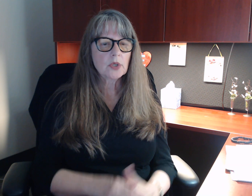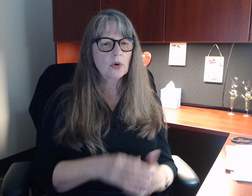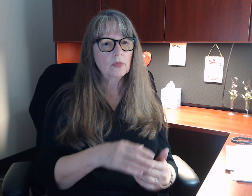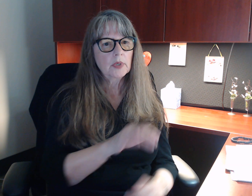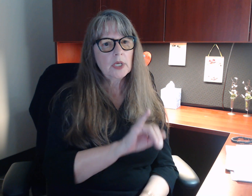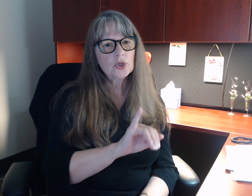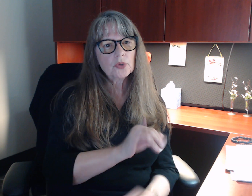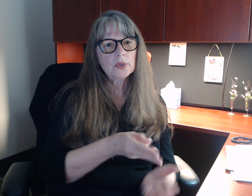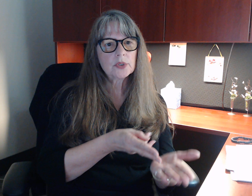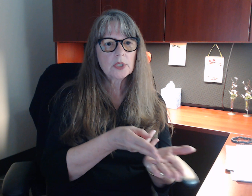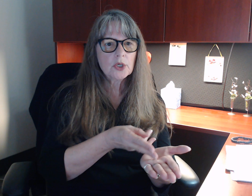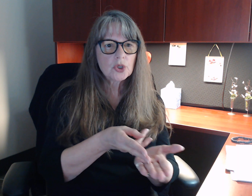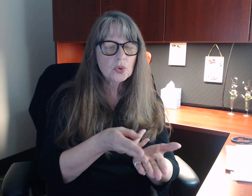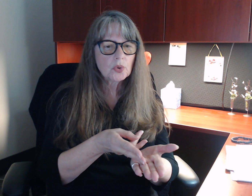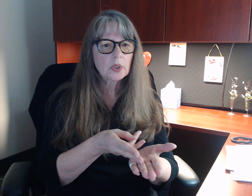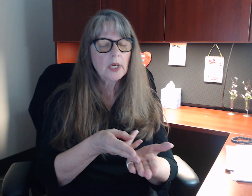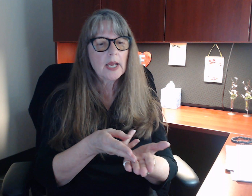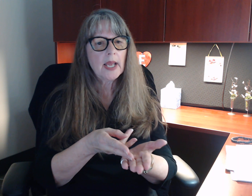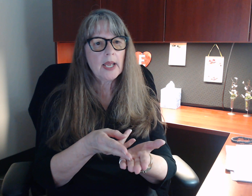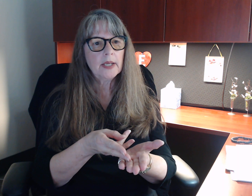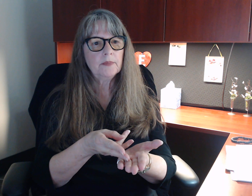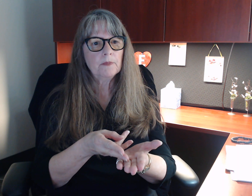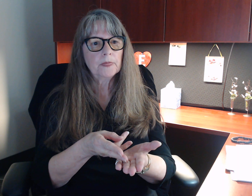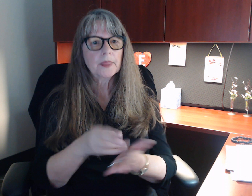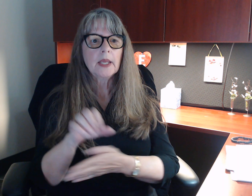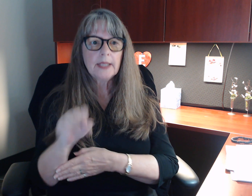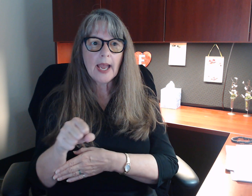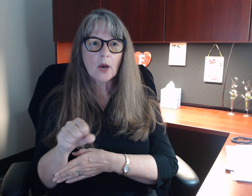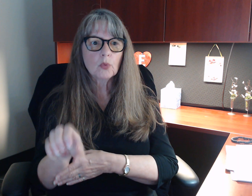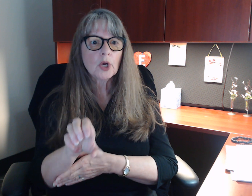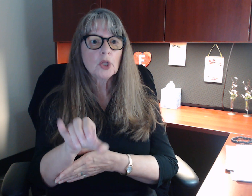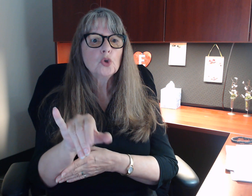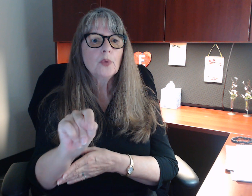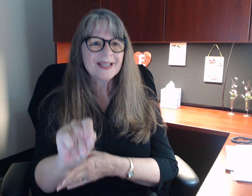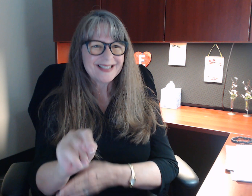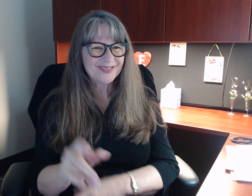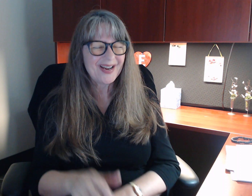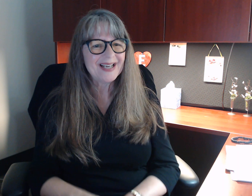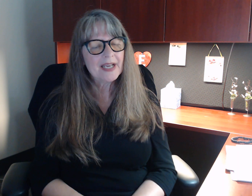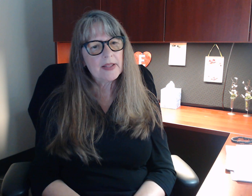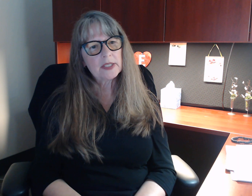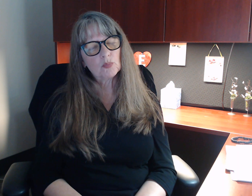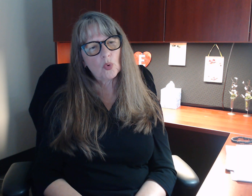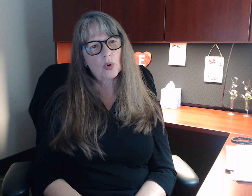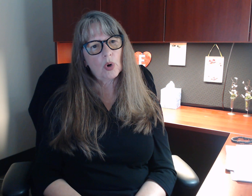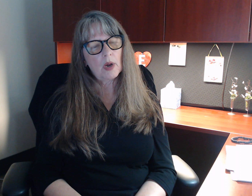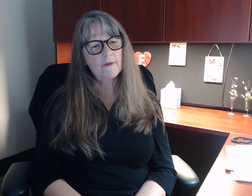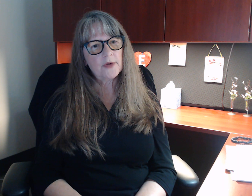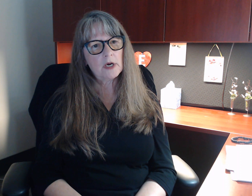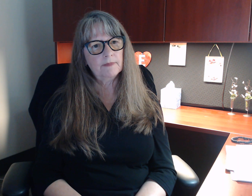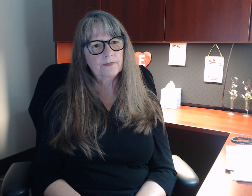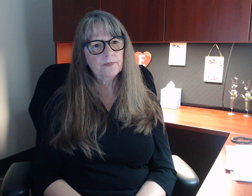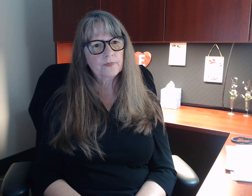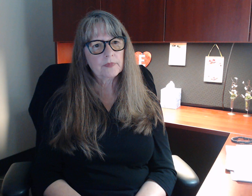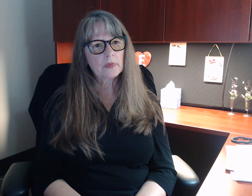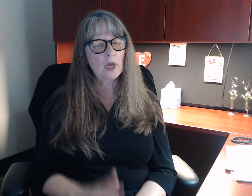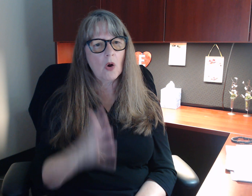So insurance, insure, and yeah, we're going to do it, right? And that's more of a